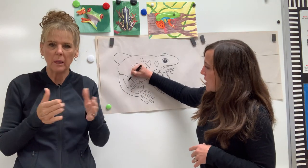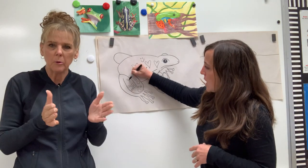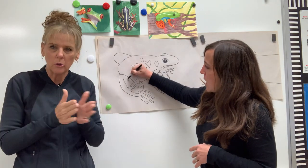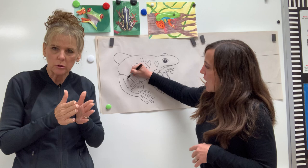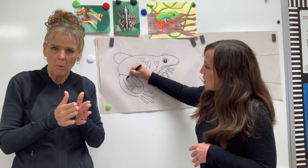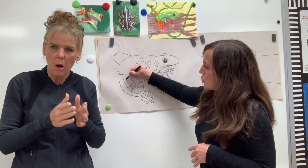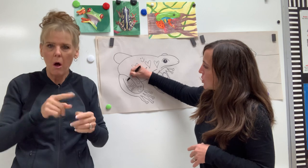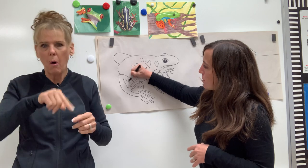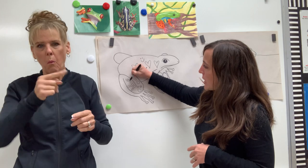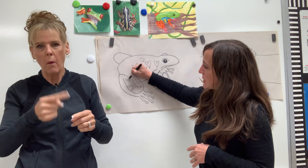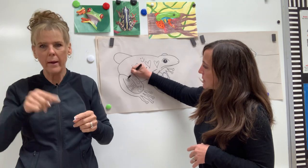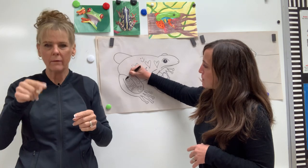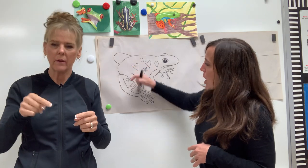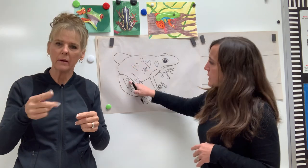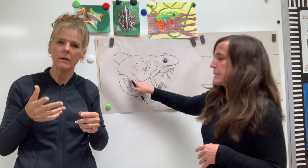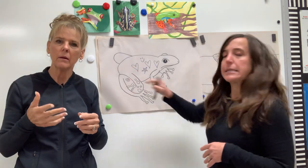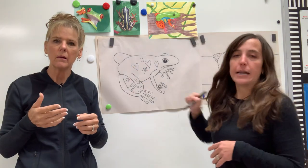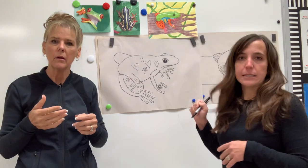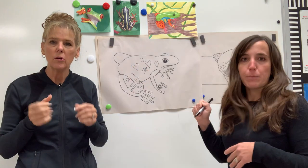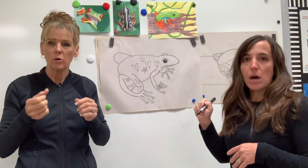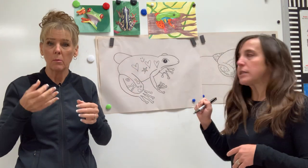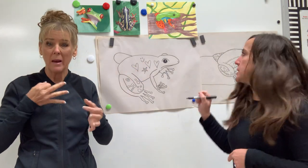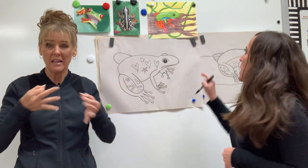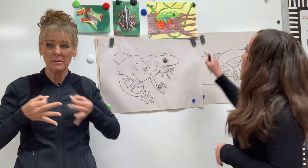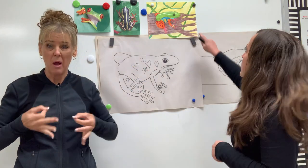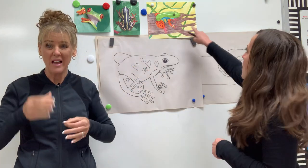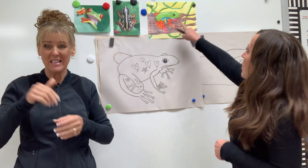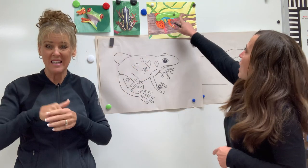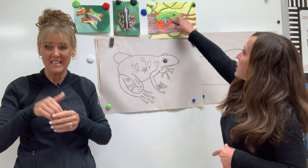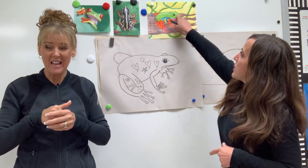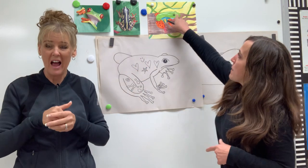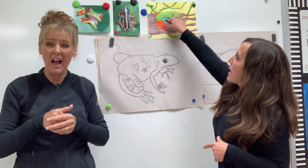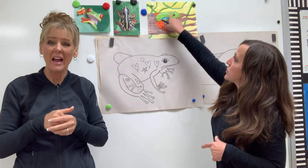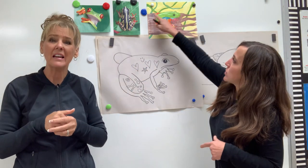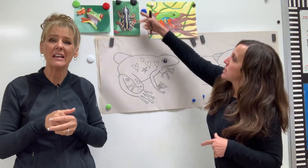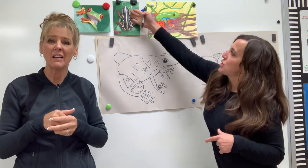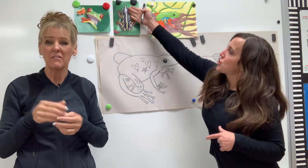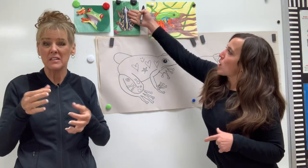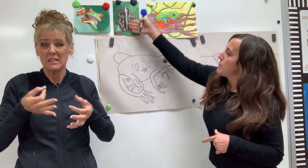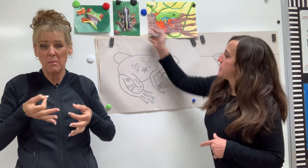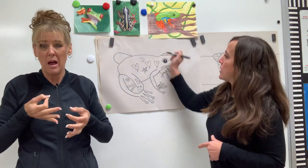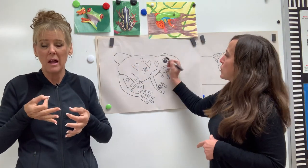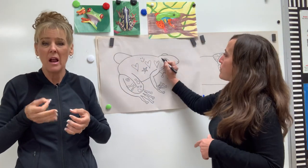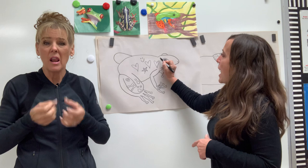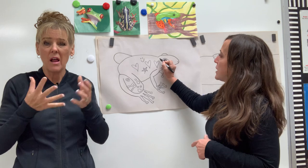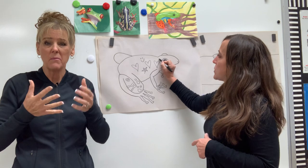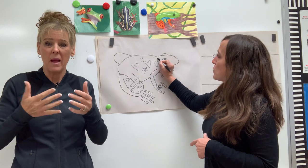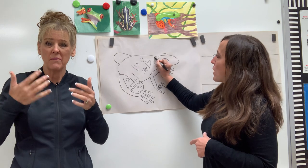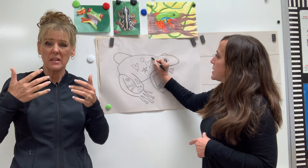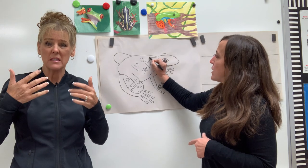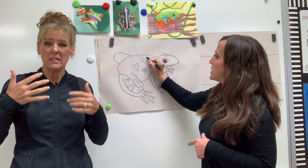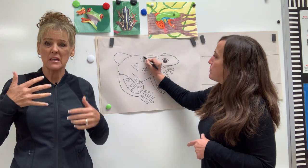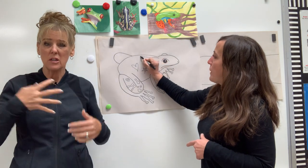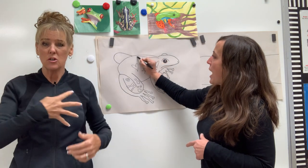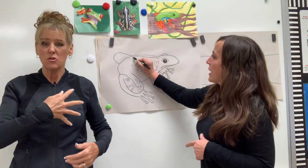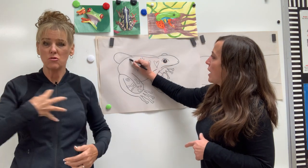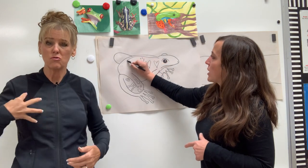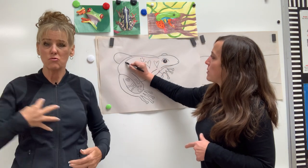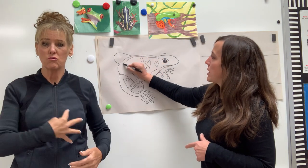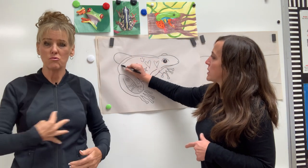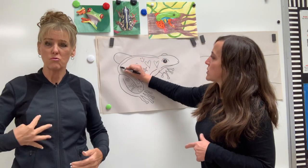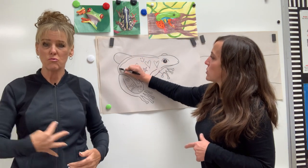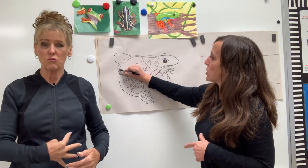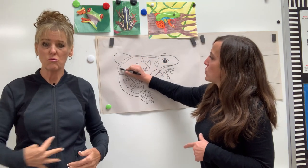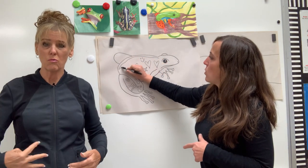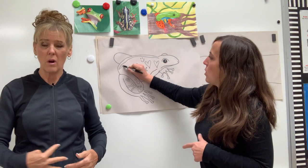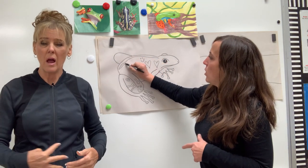wavy. You can make spots inside of spots. A lot of them have sort of these stripes down their back. So right down his back, I